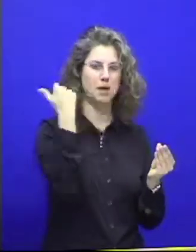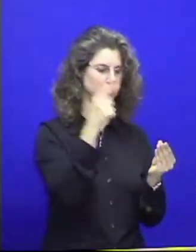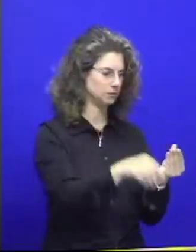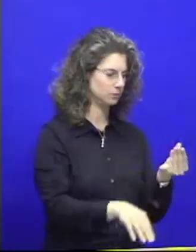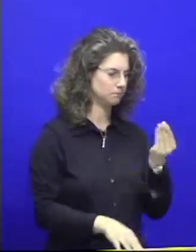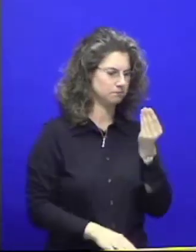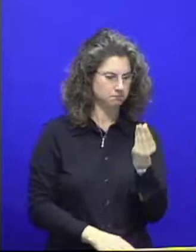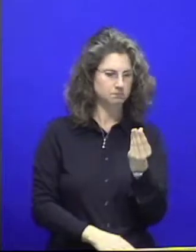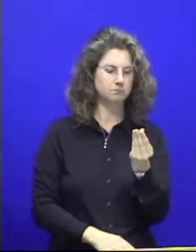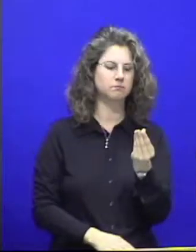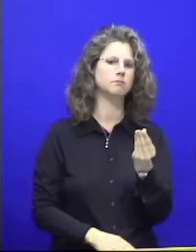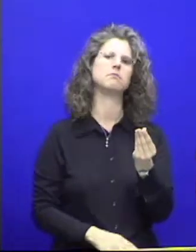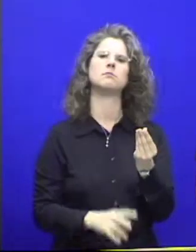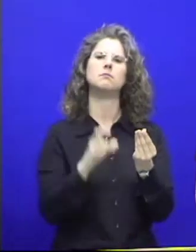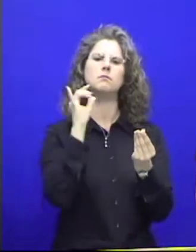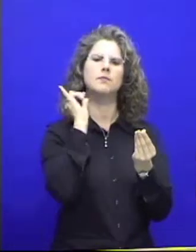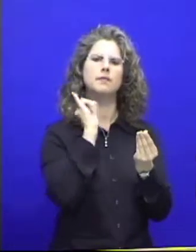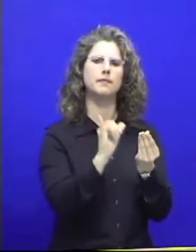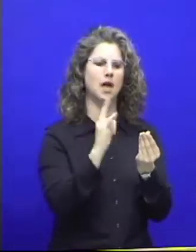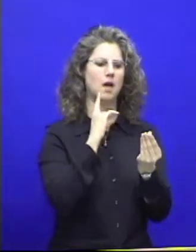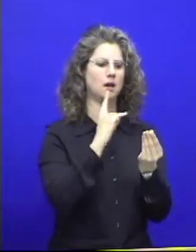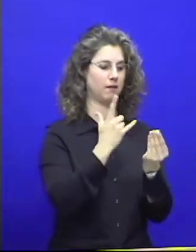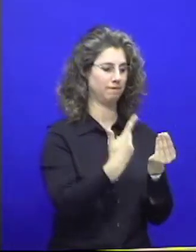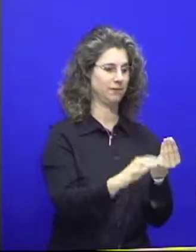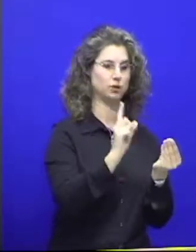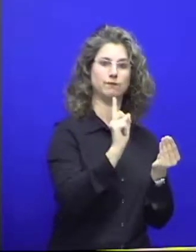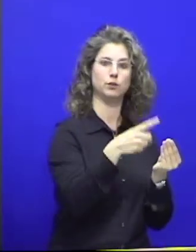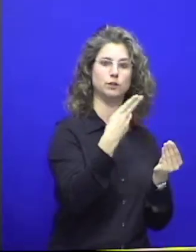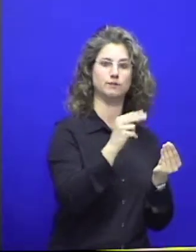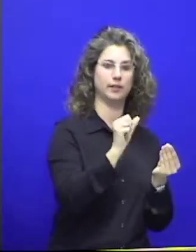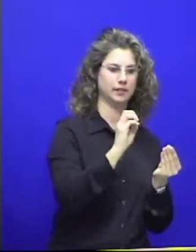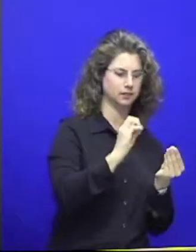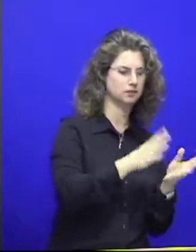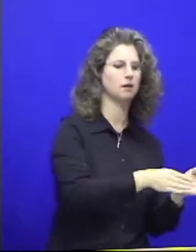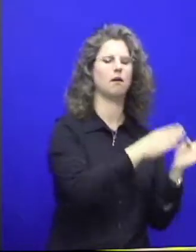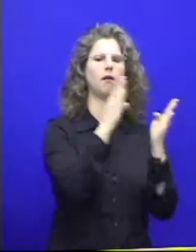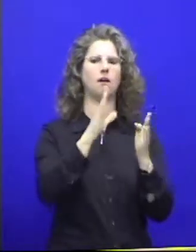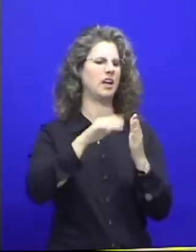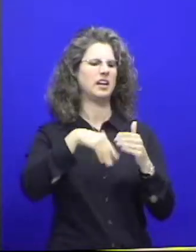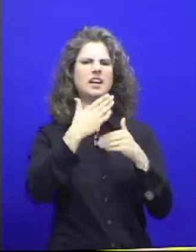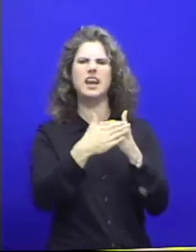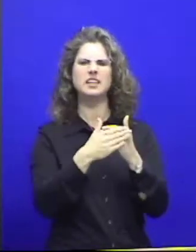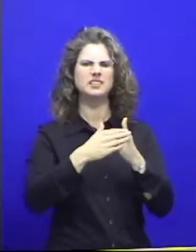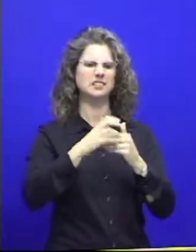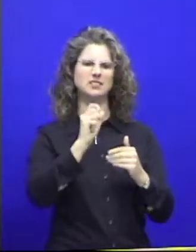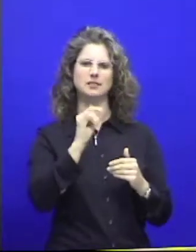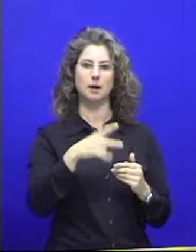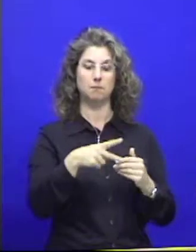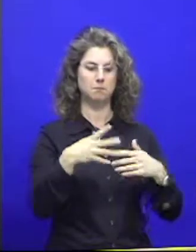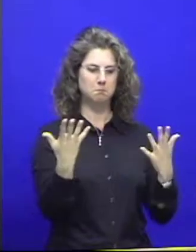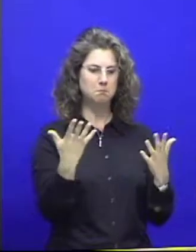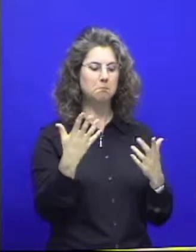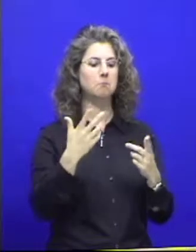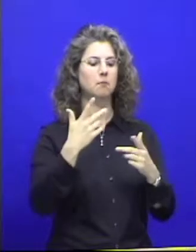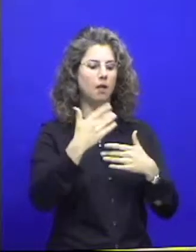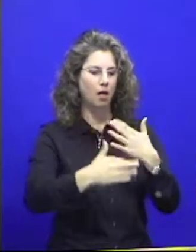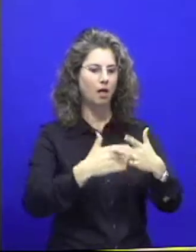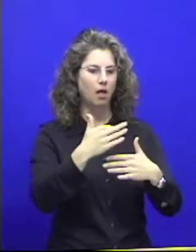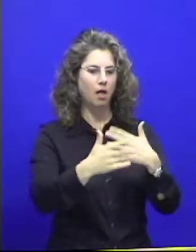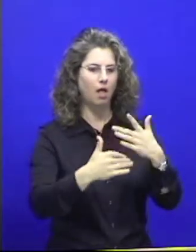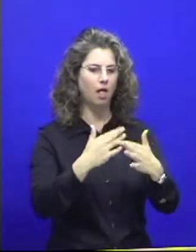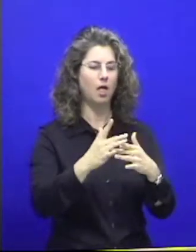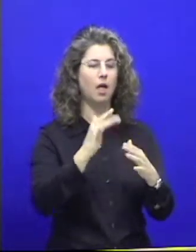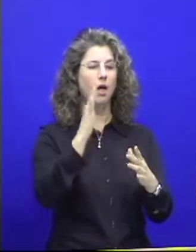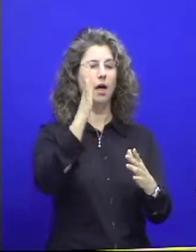outcome, and we move it to the next step, which is another set of studies. Same idea. Eventually, we